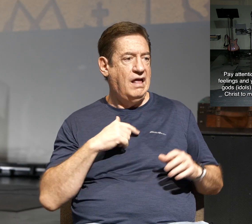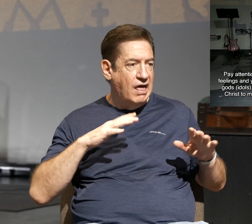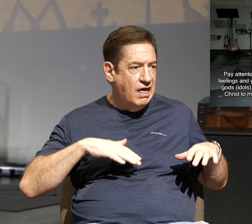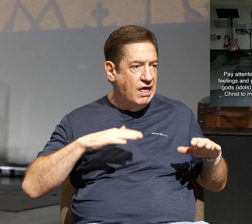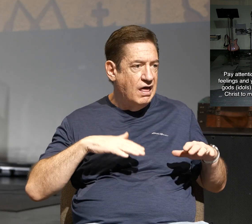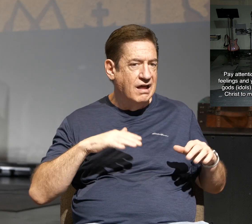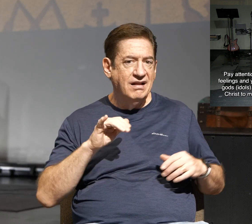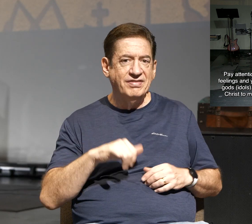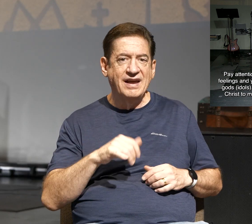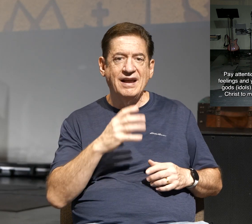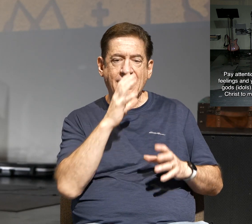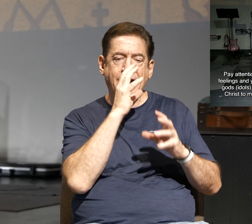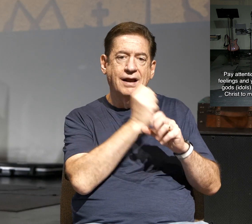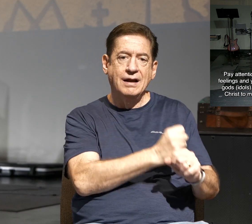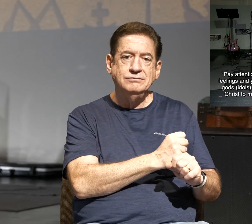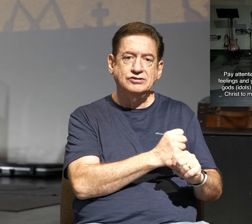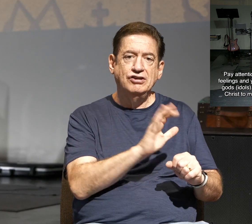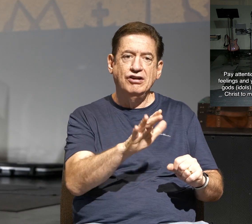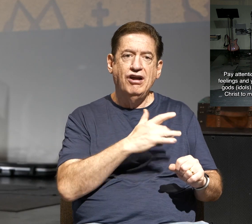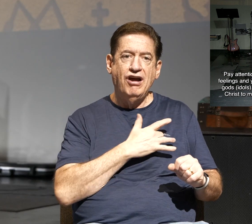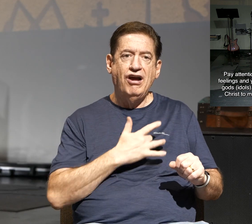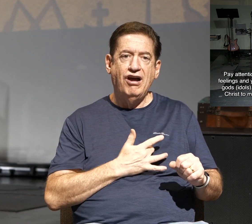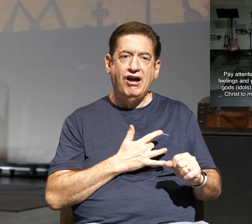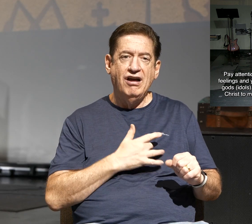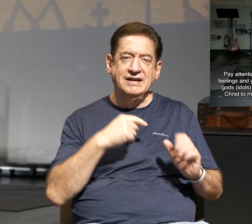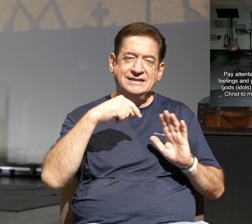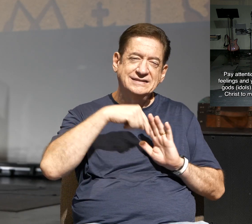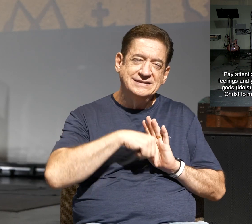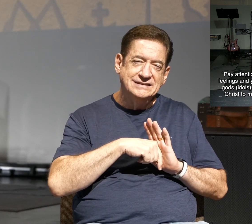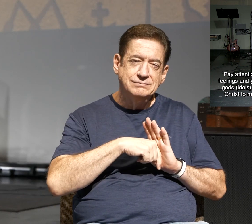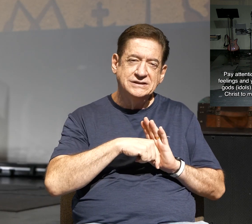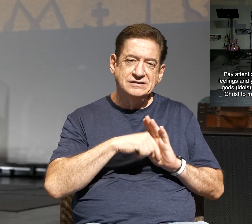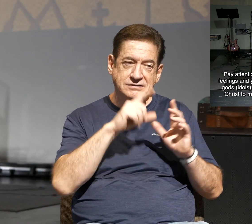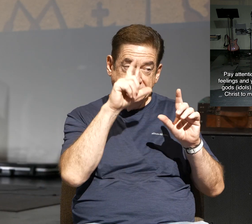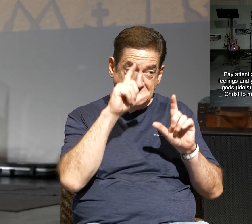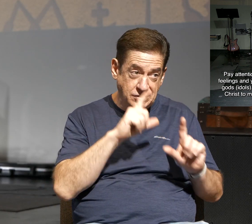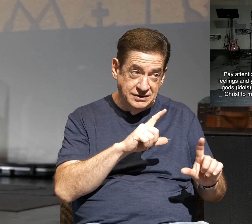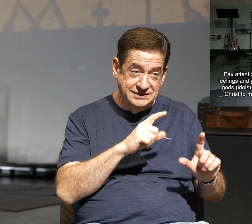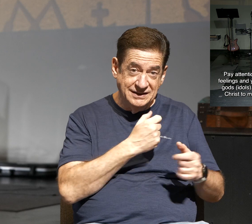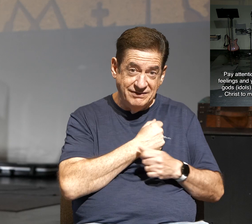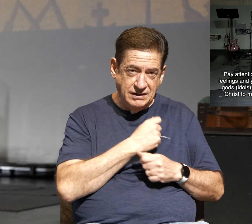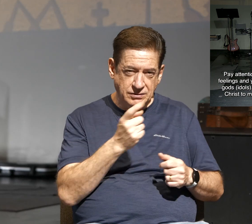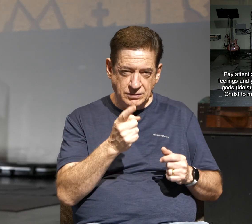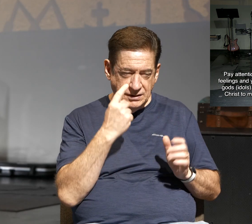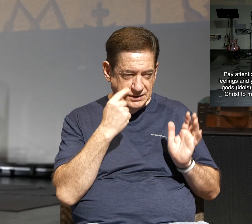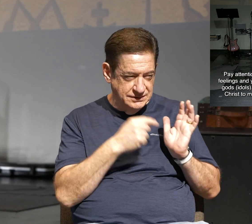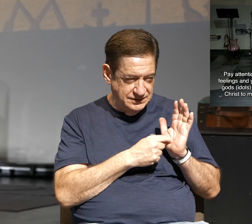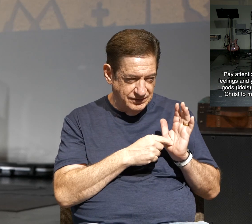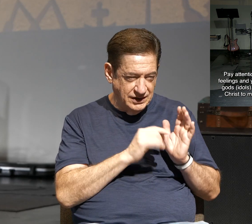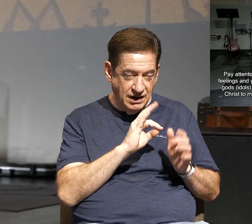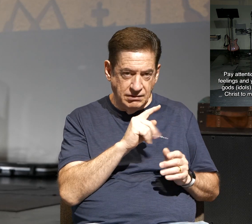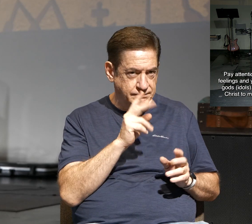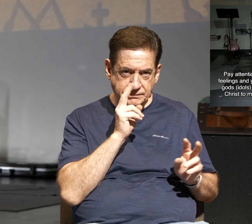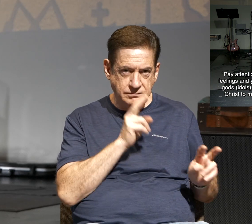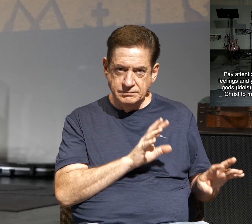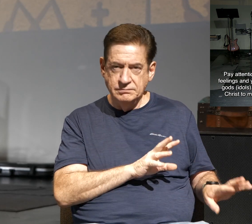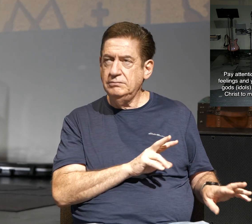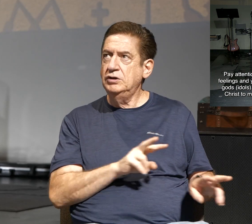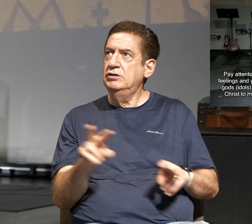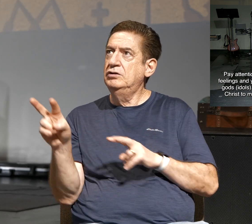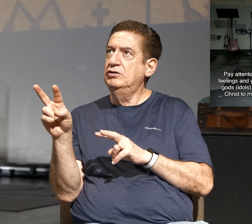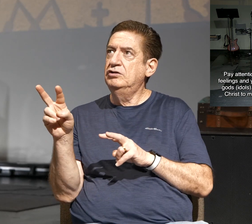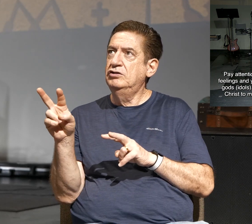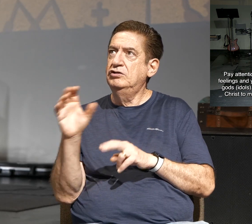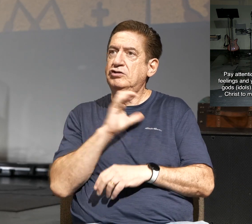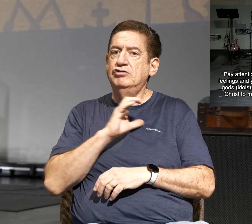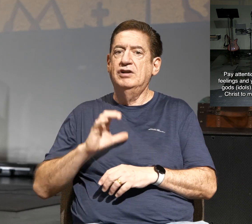those things that have captured your heart's deepest loyalties and affections. You identify your idols and look to Christ to meet your need